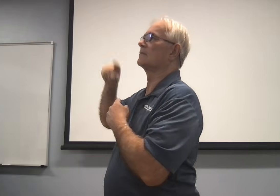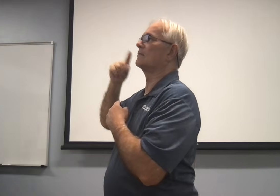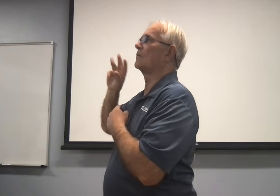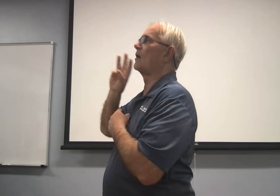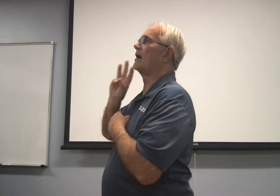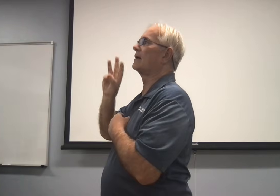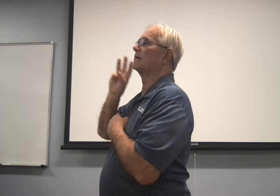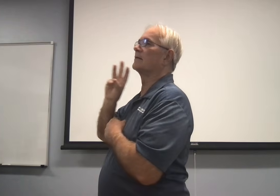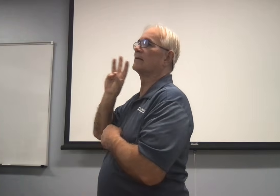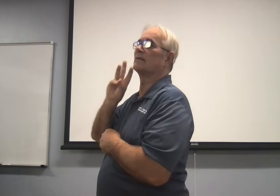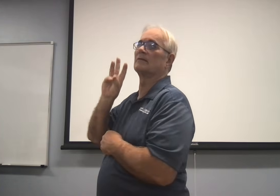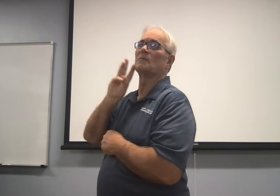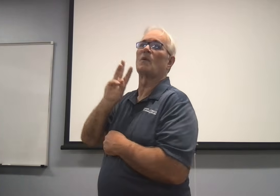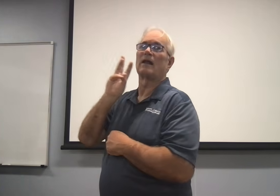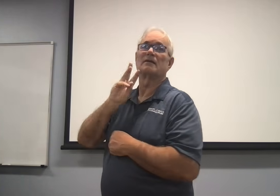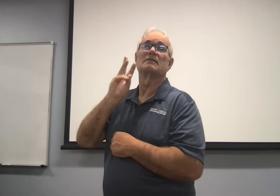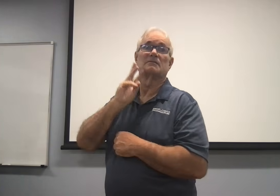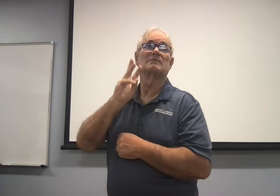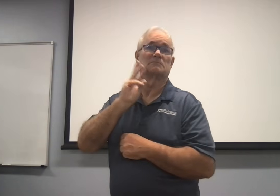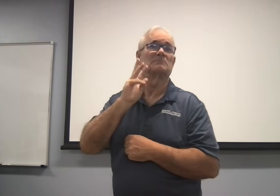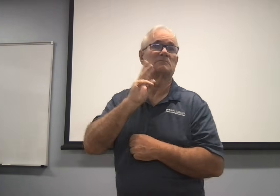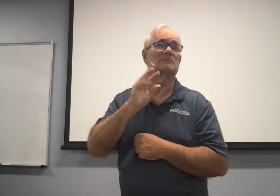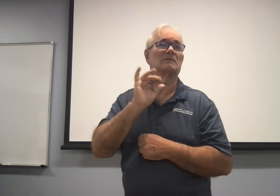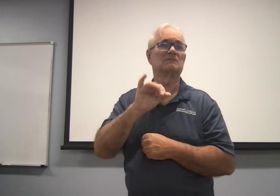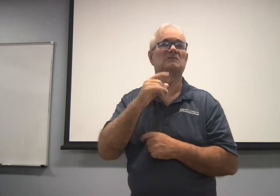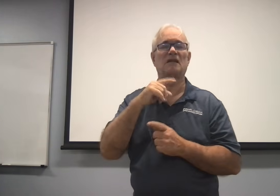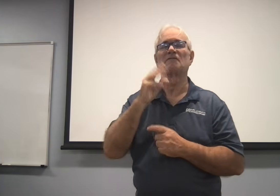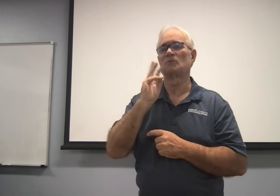It kind of moves in a circular motion, wine.